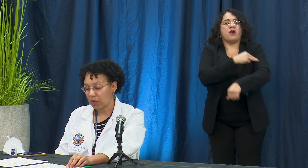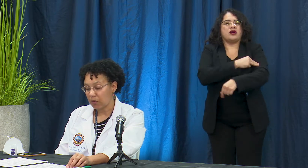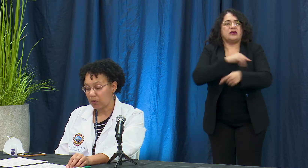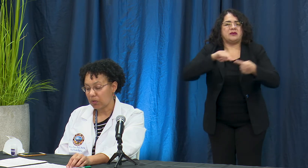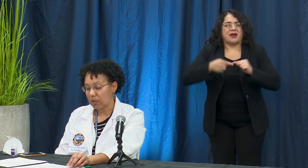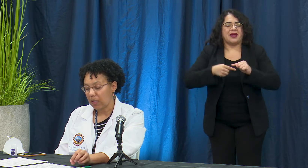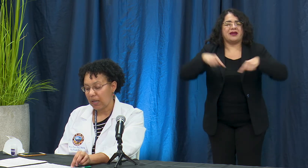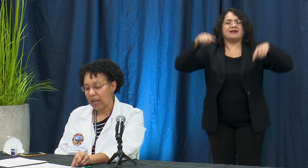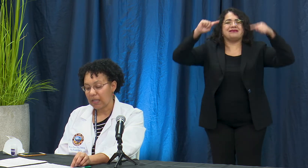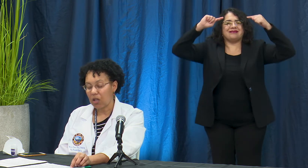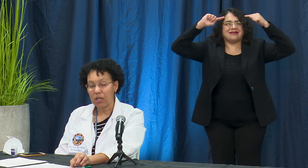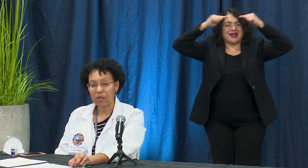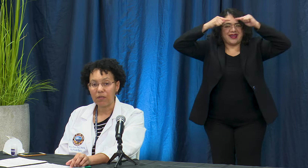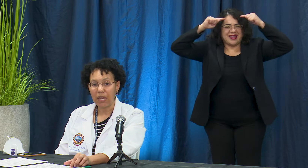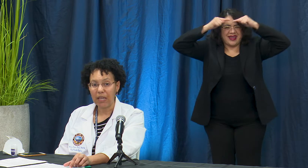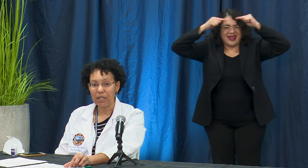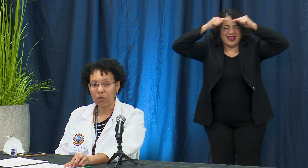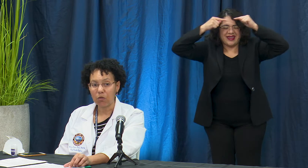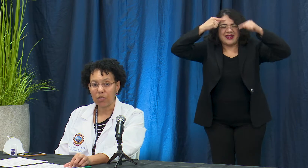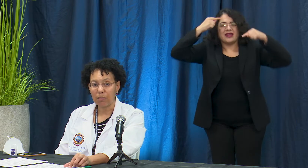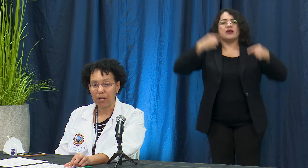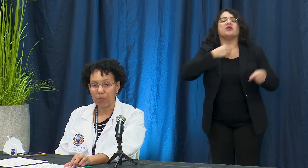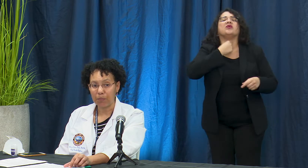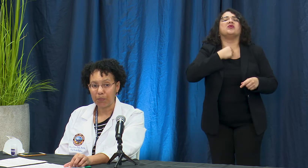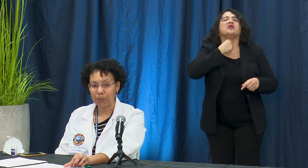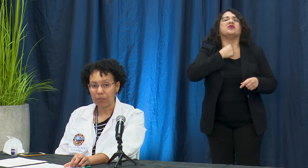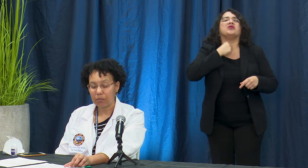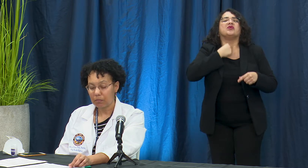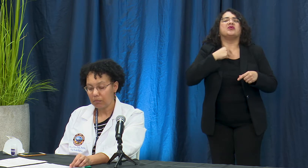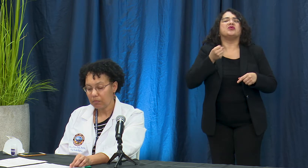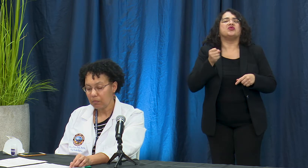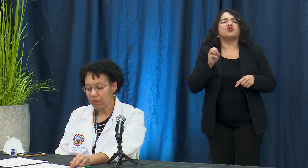sore throat, and loss of taste or smell.